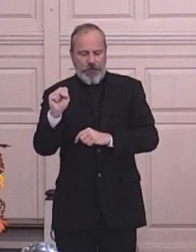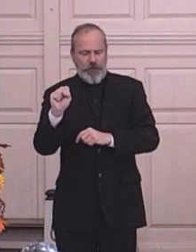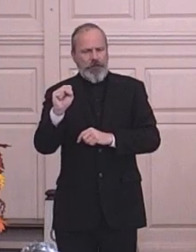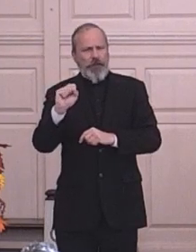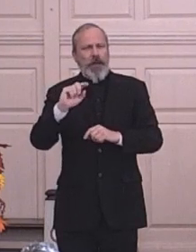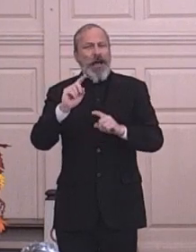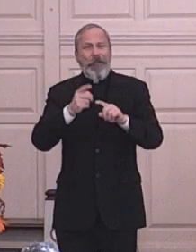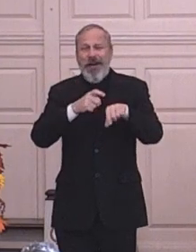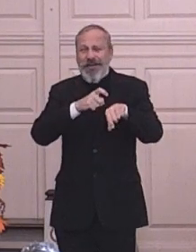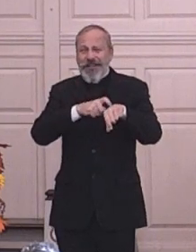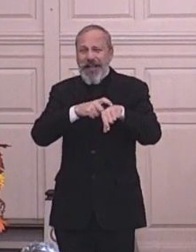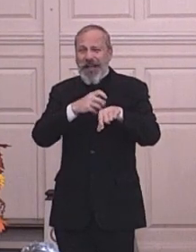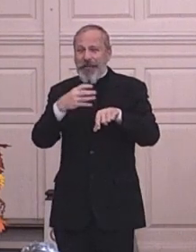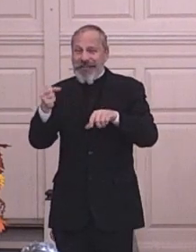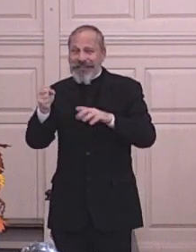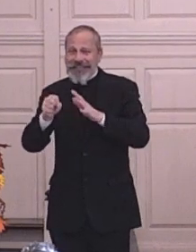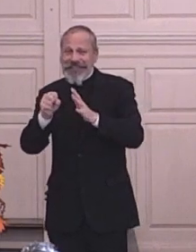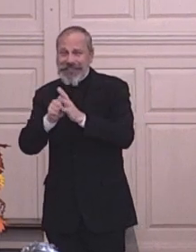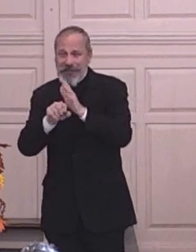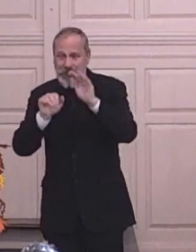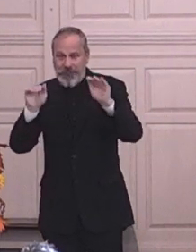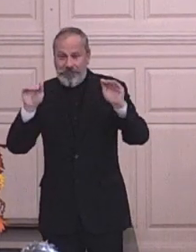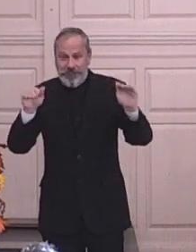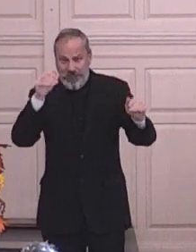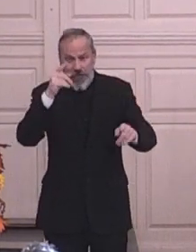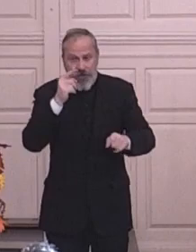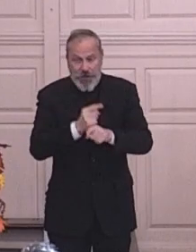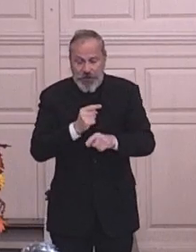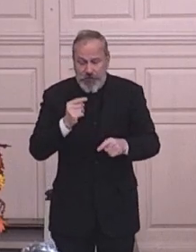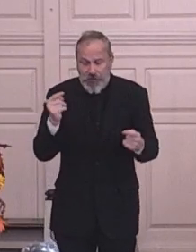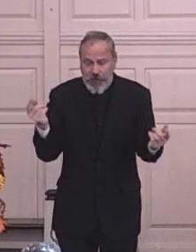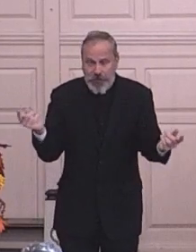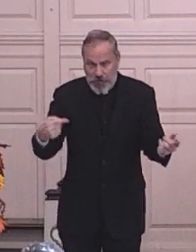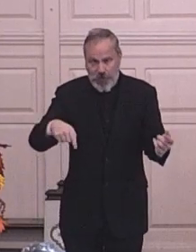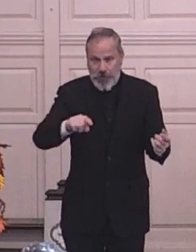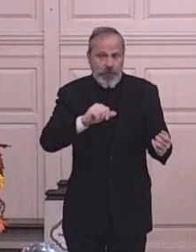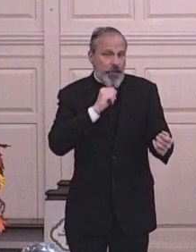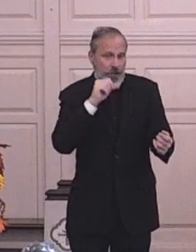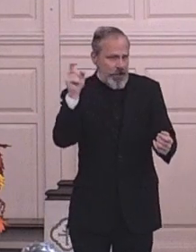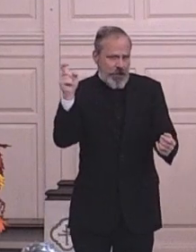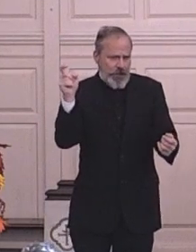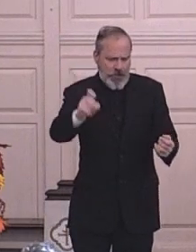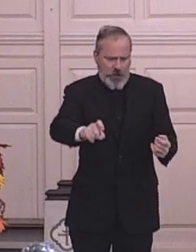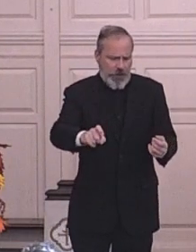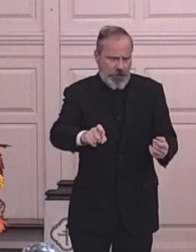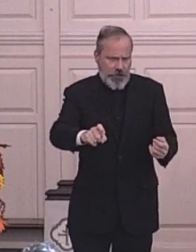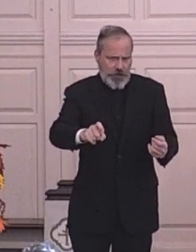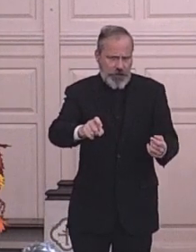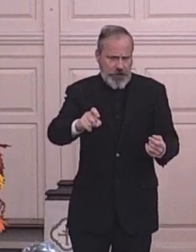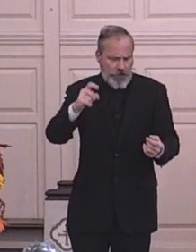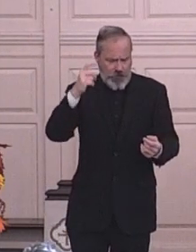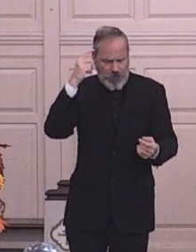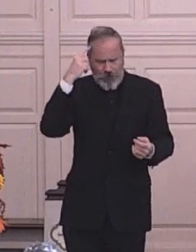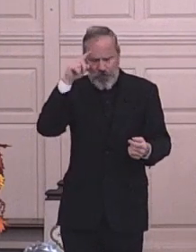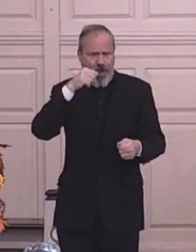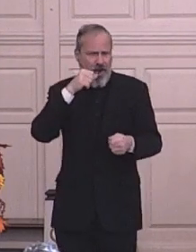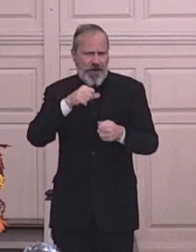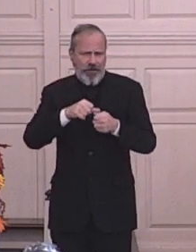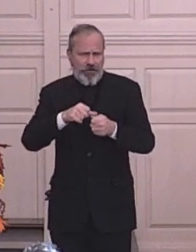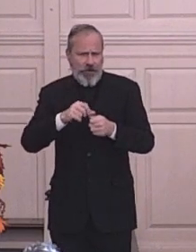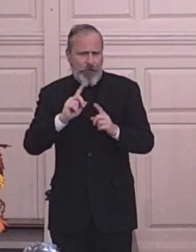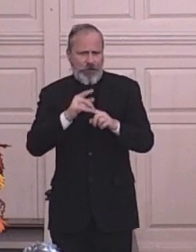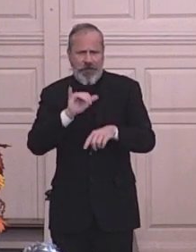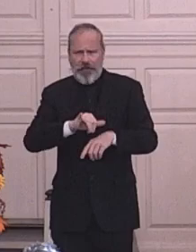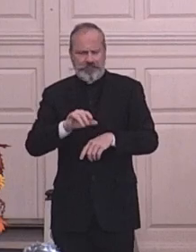Concerning times and seasons, brothers and sisters, you have no need for anything to be written to you.